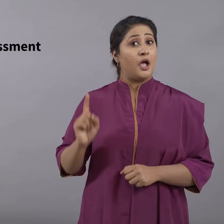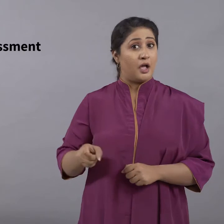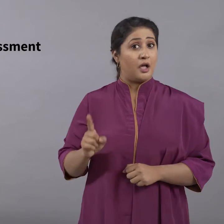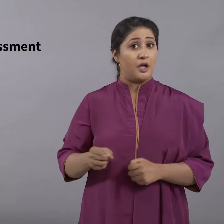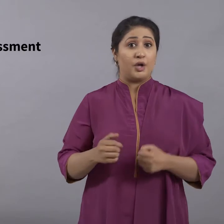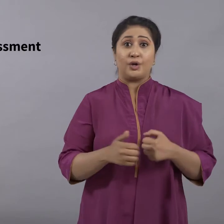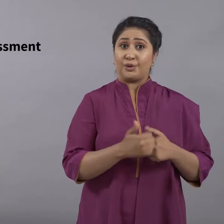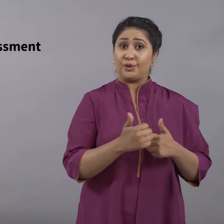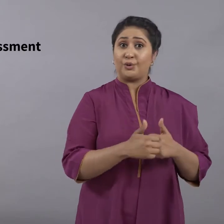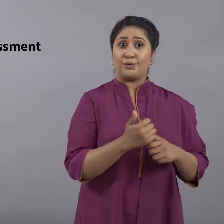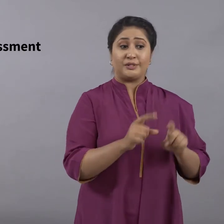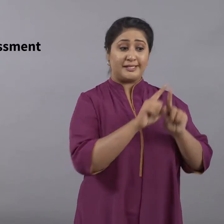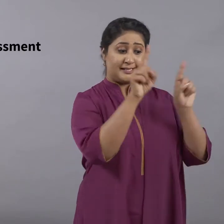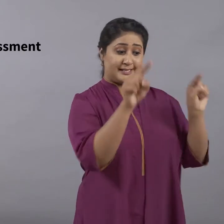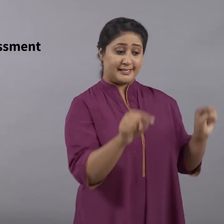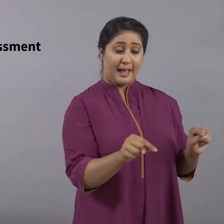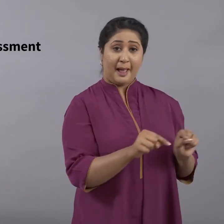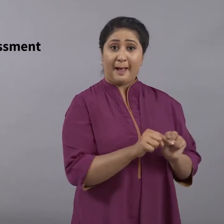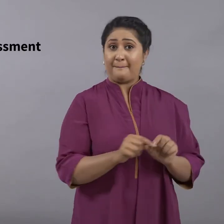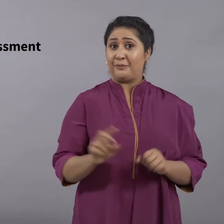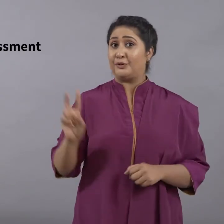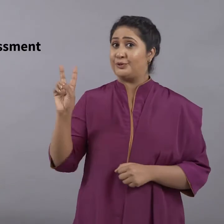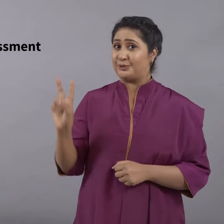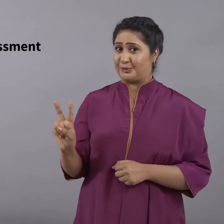Sentences Sample 2.